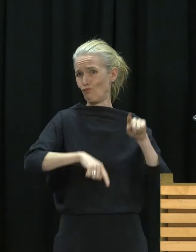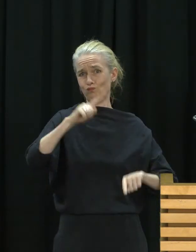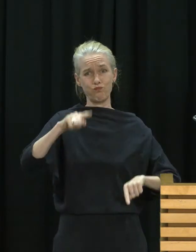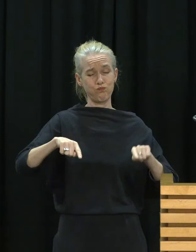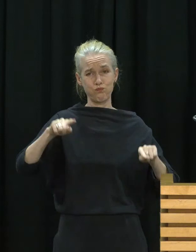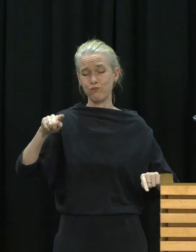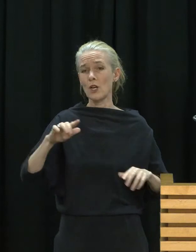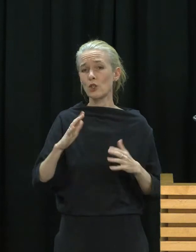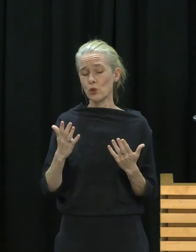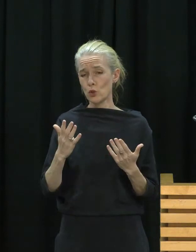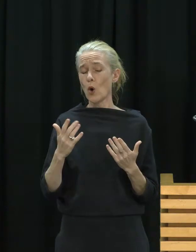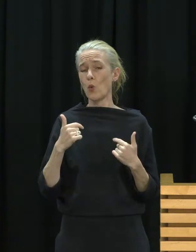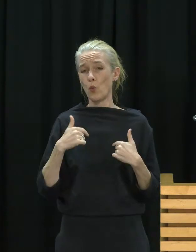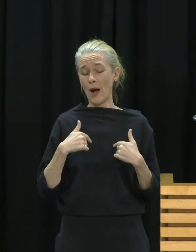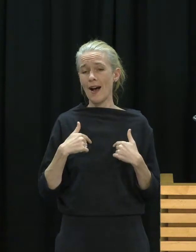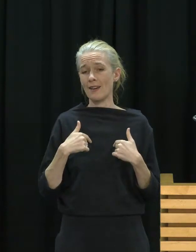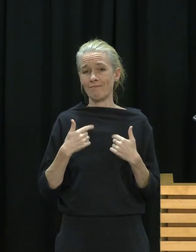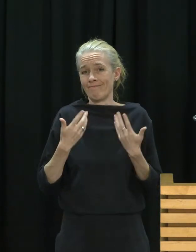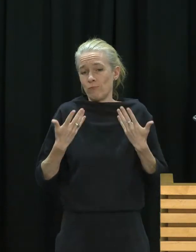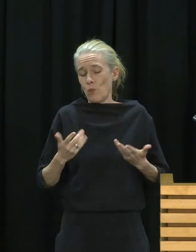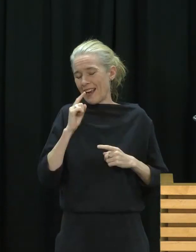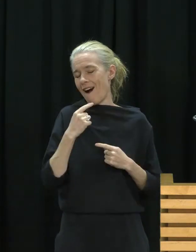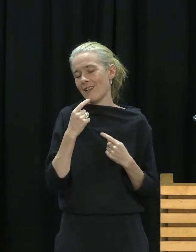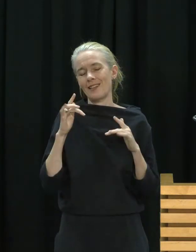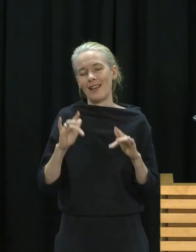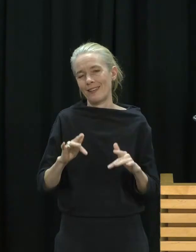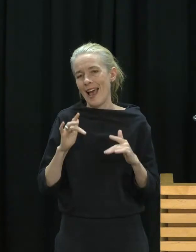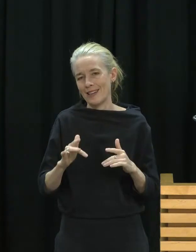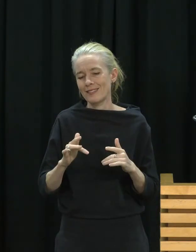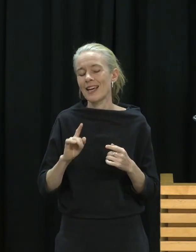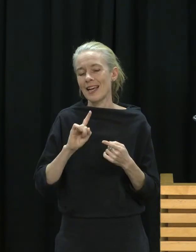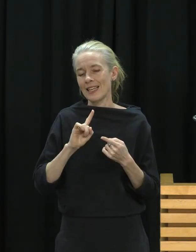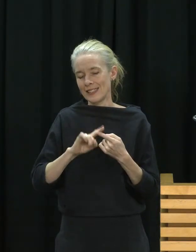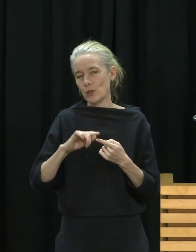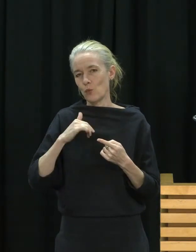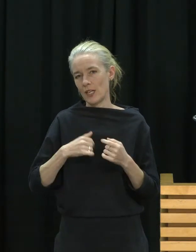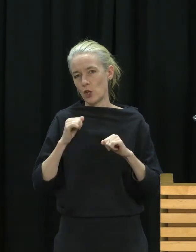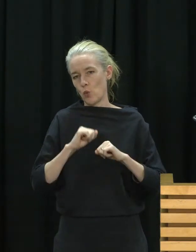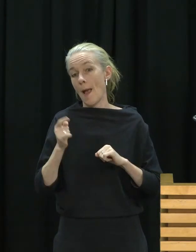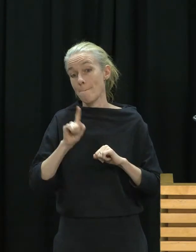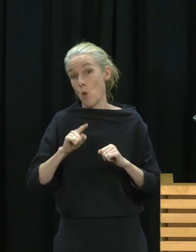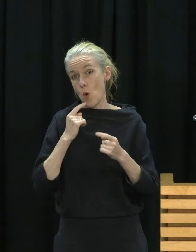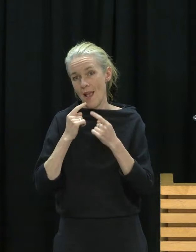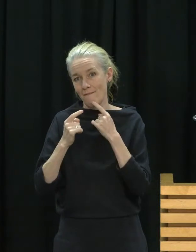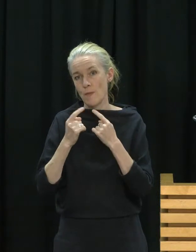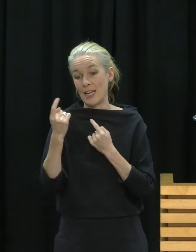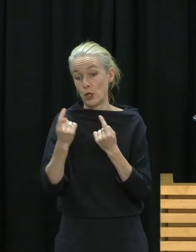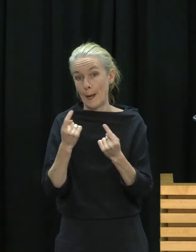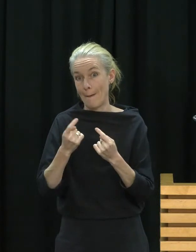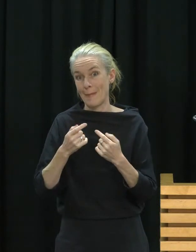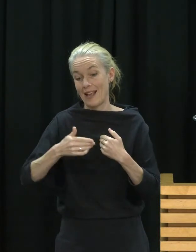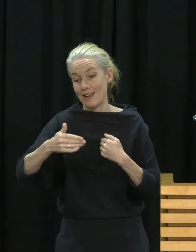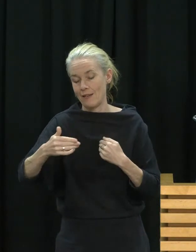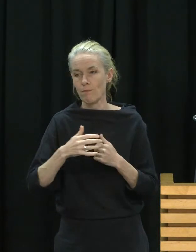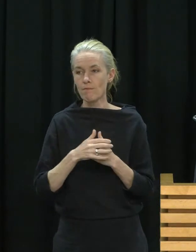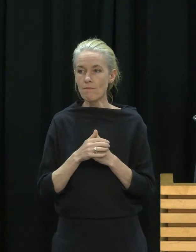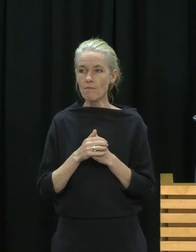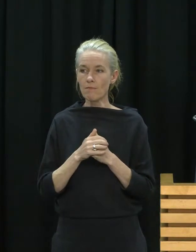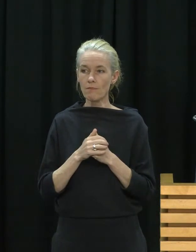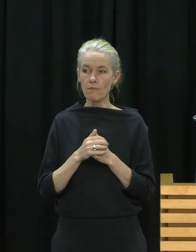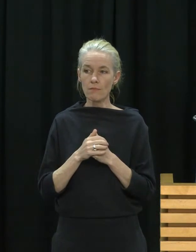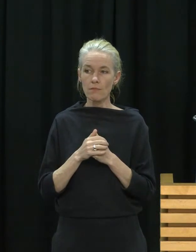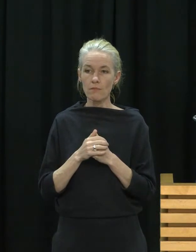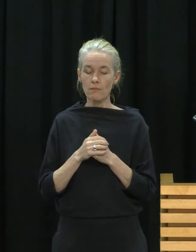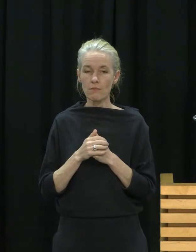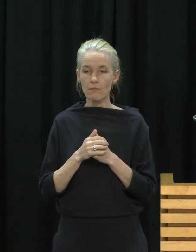we're seeing is encouraging, but it's early days. Do you have a sense roughly of what percentage or how many of the people